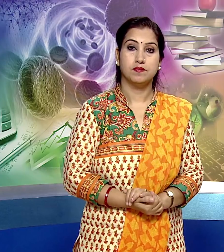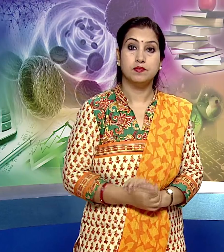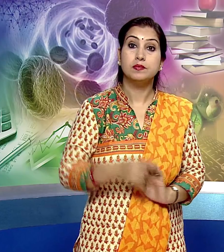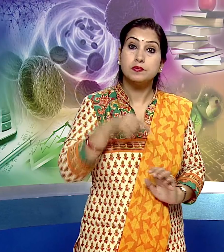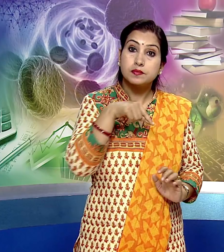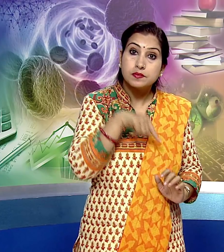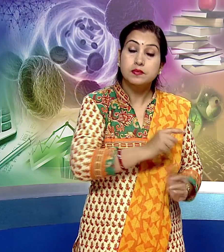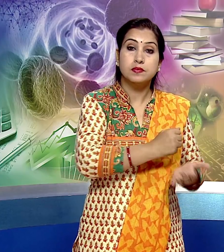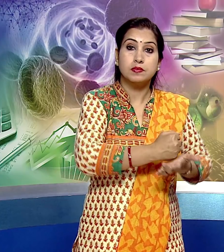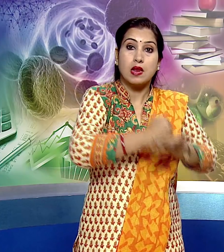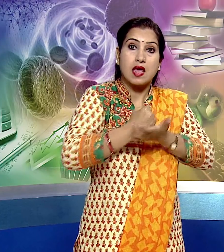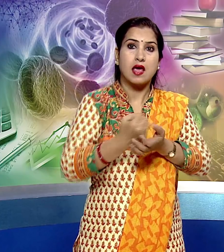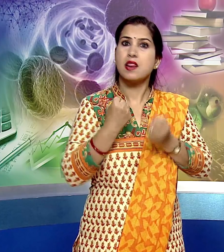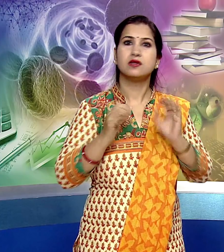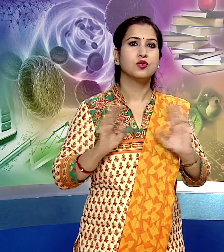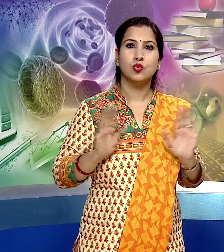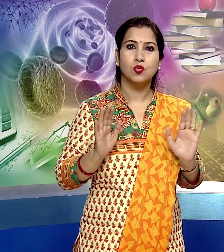They themselves do not provide energy,